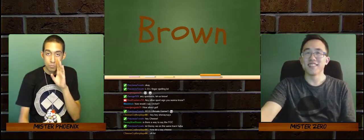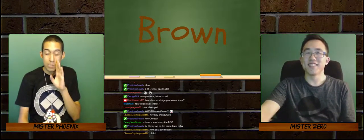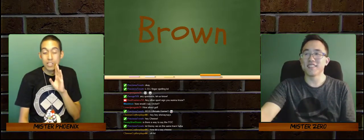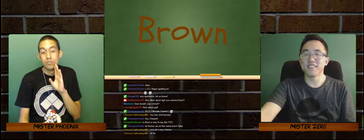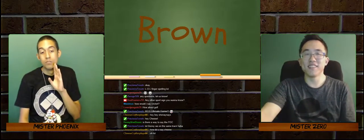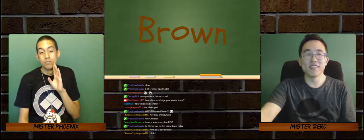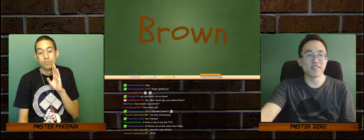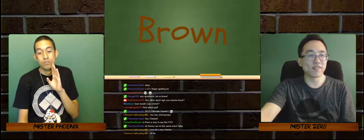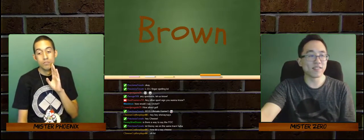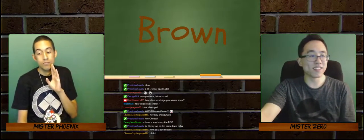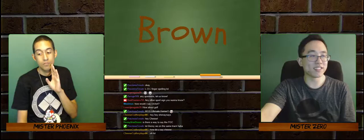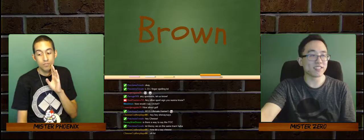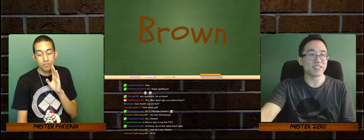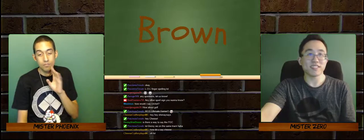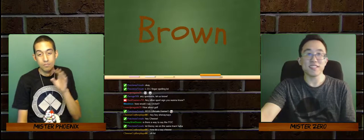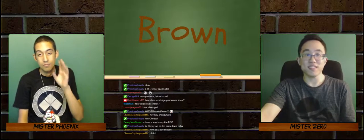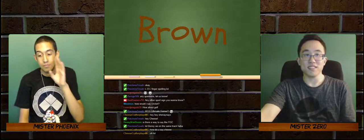Brown.